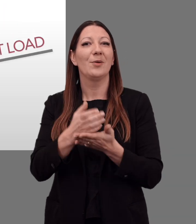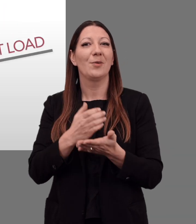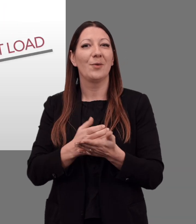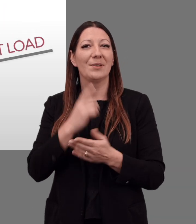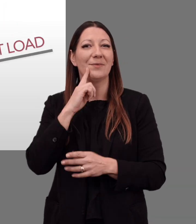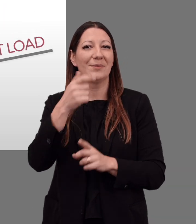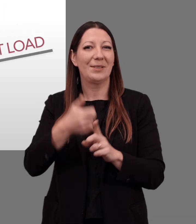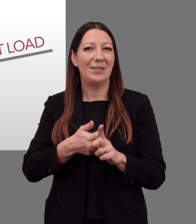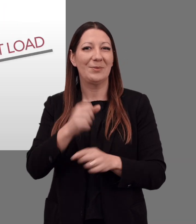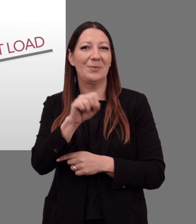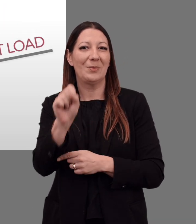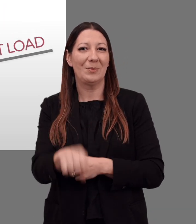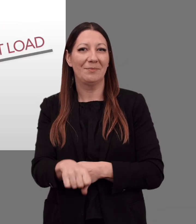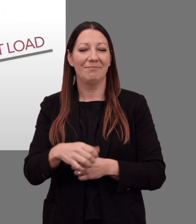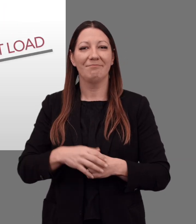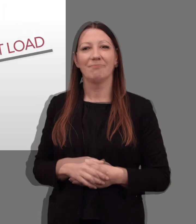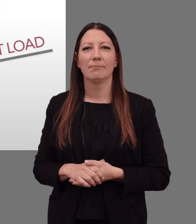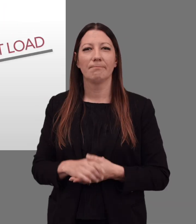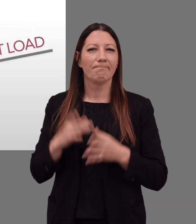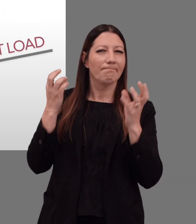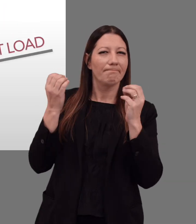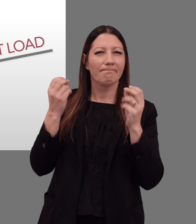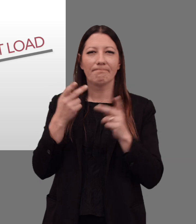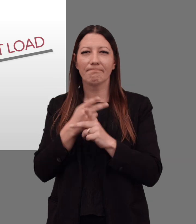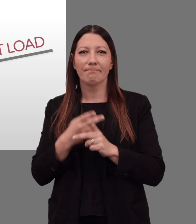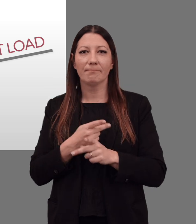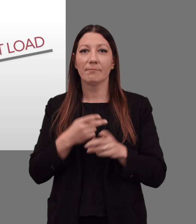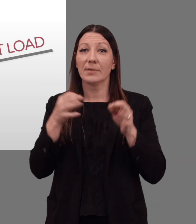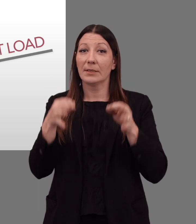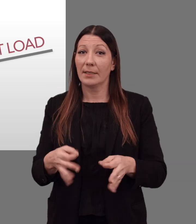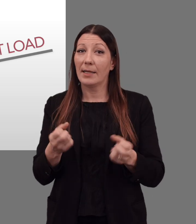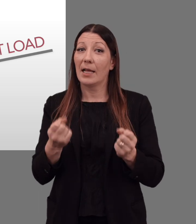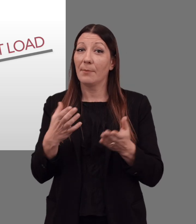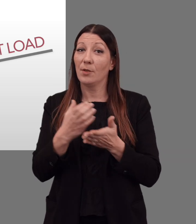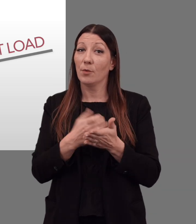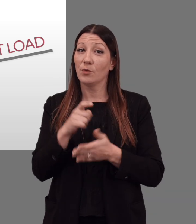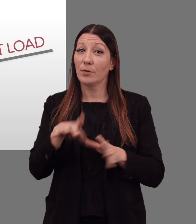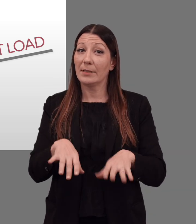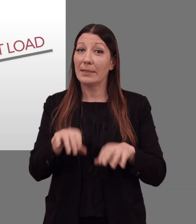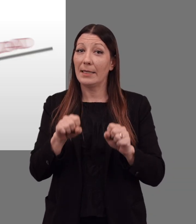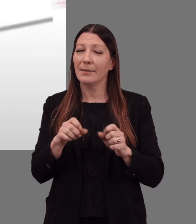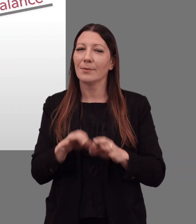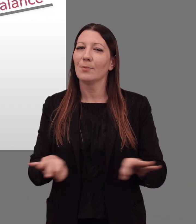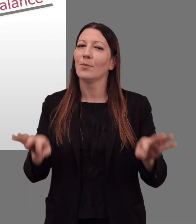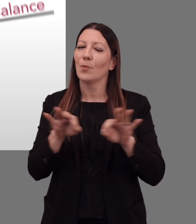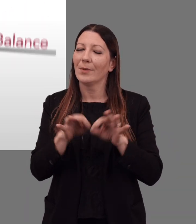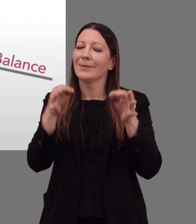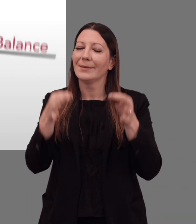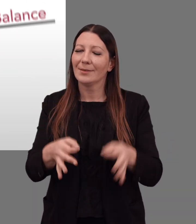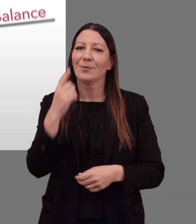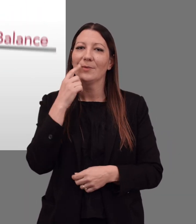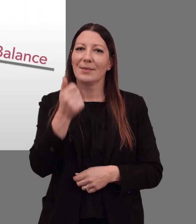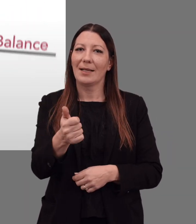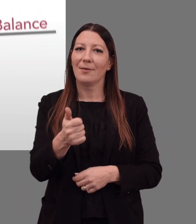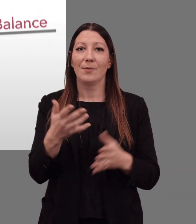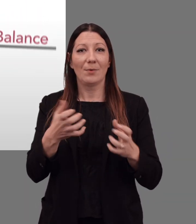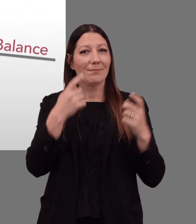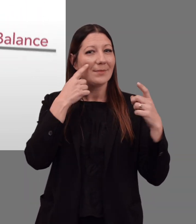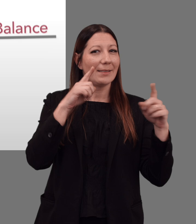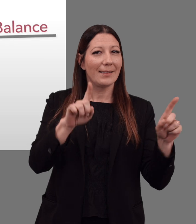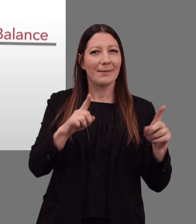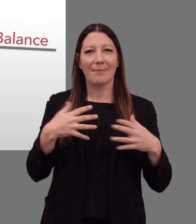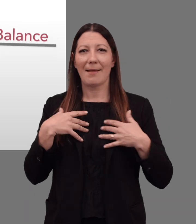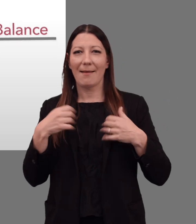term. How many courses you take is an important decision for achieving both academic success and keeping good health and balance in your